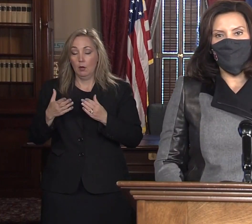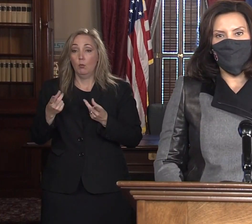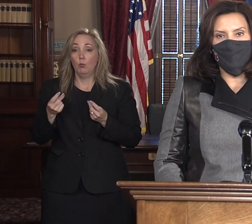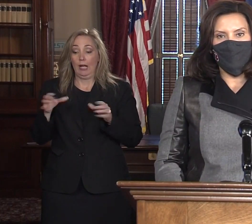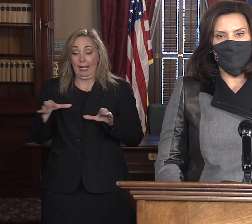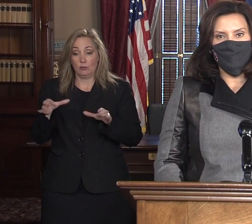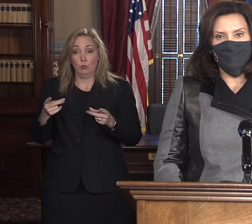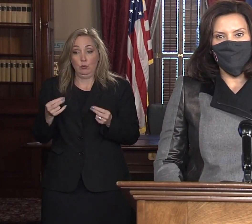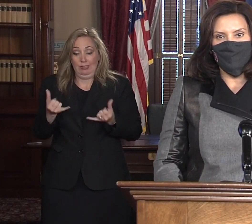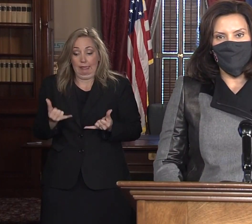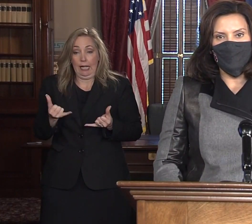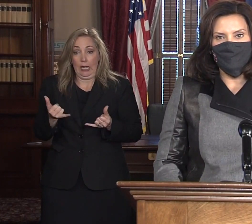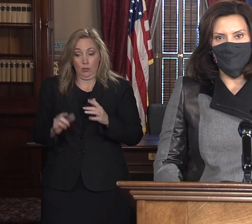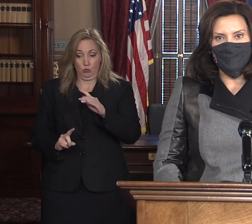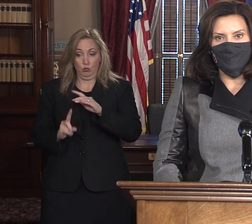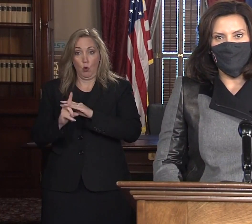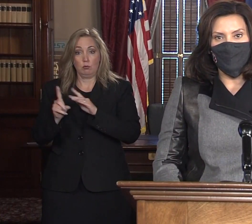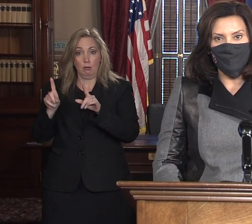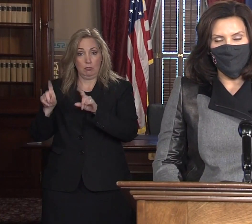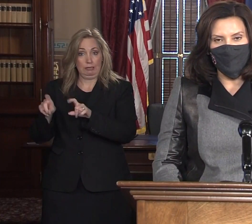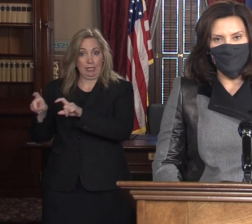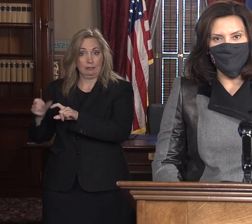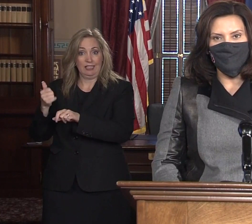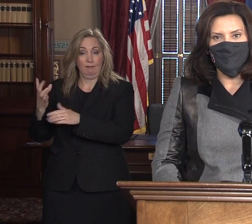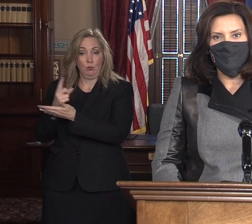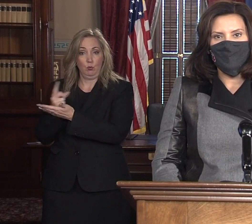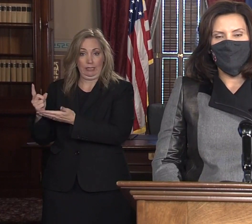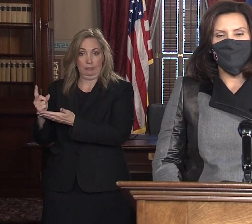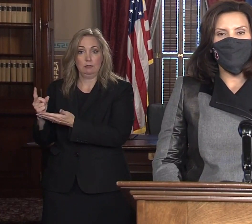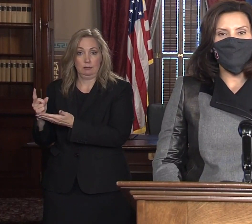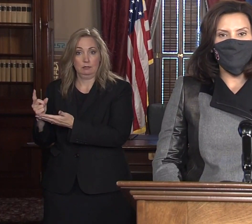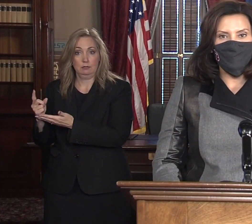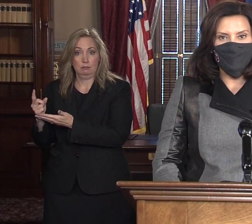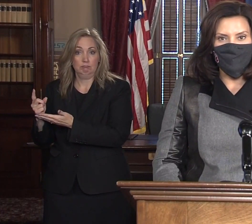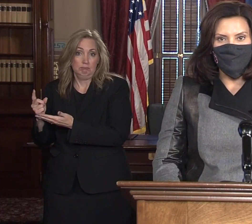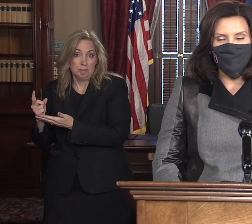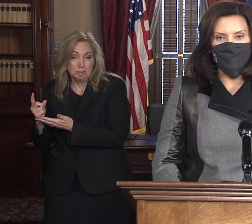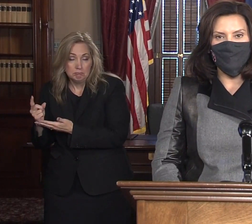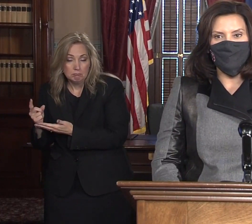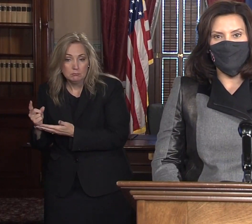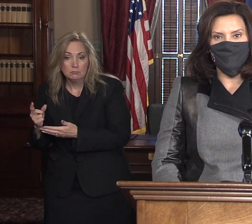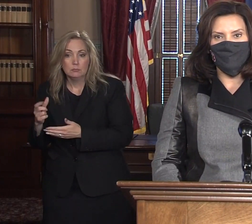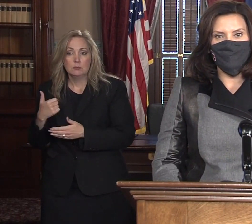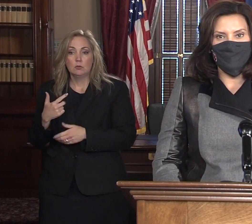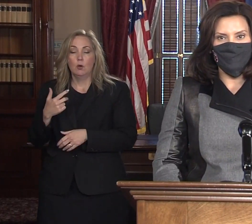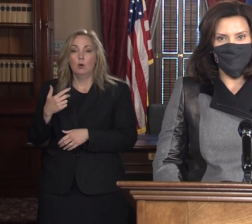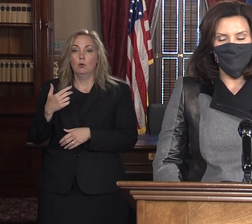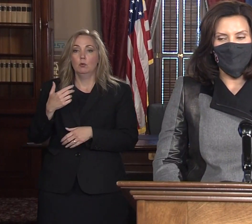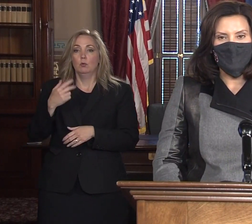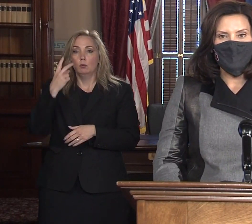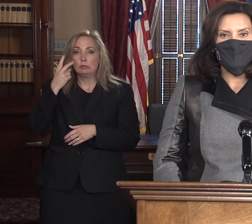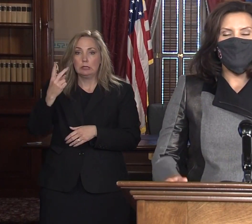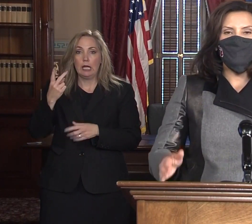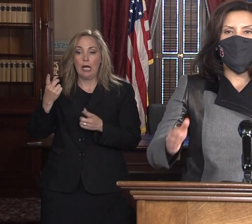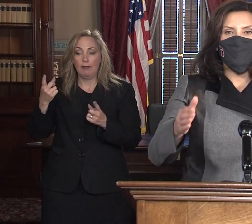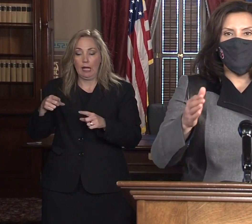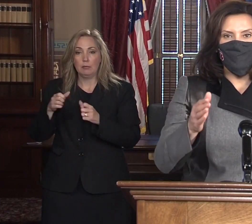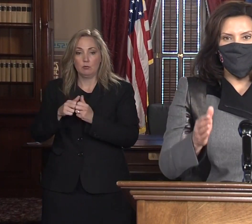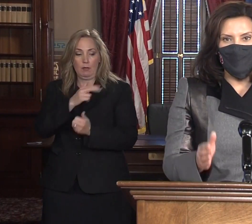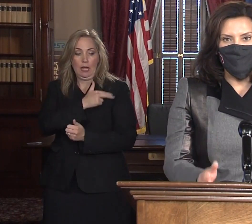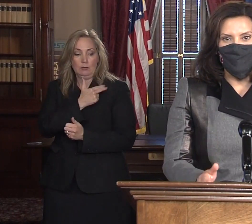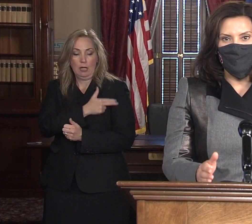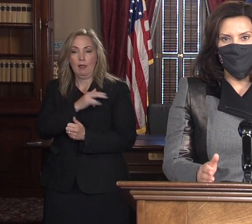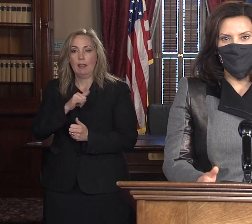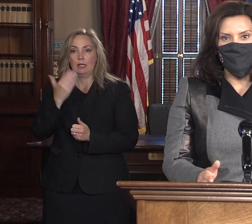will see show up in terms of our testing in a couple of weeks. A couple of weeks after that, we'll see what it means in hospitalizations. That's why we